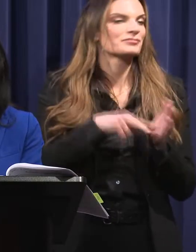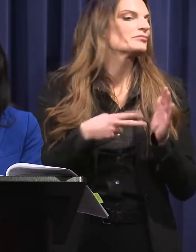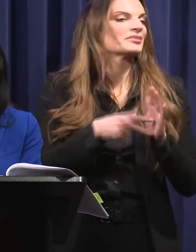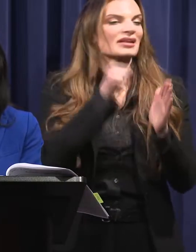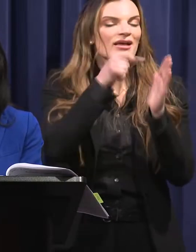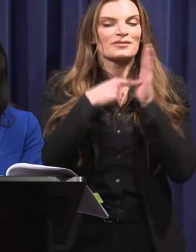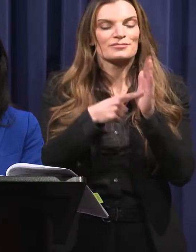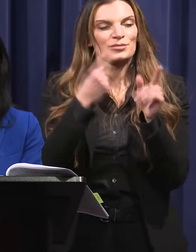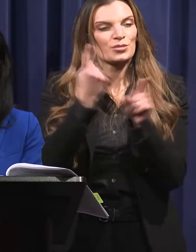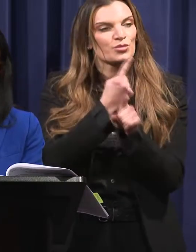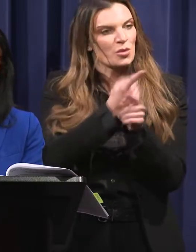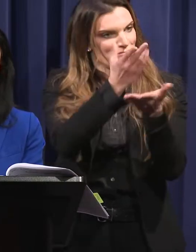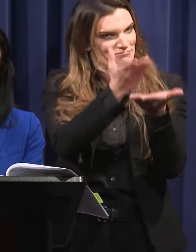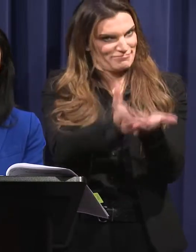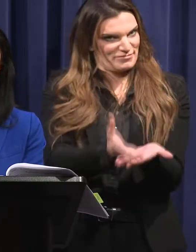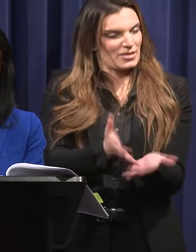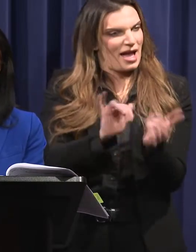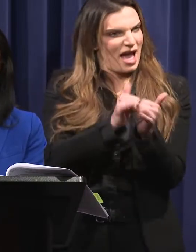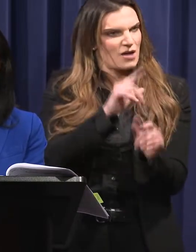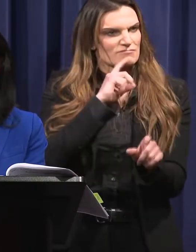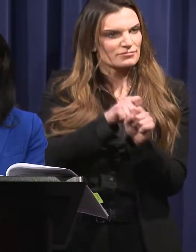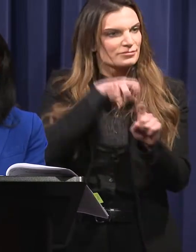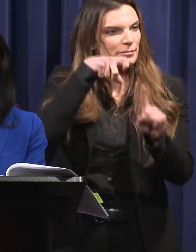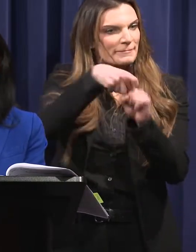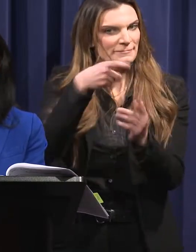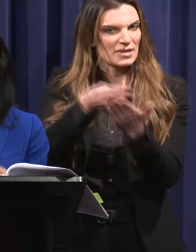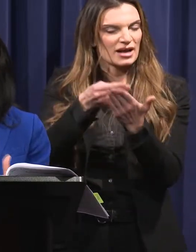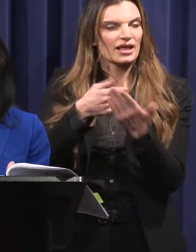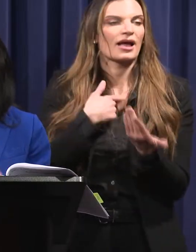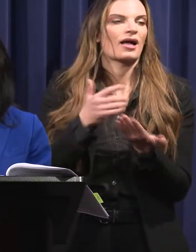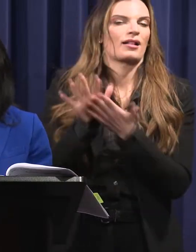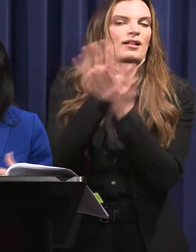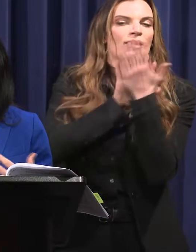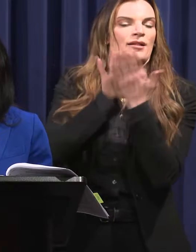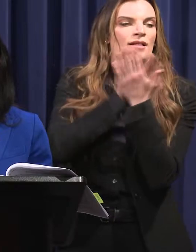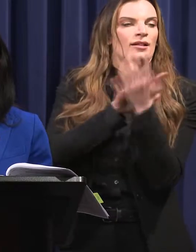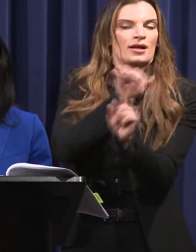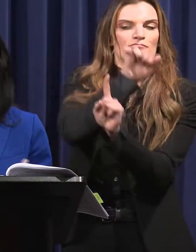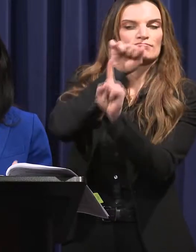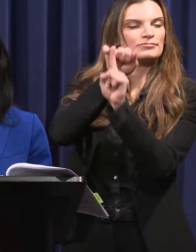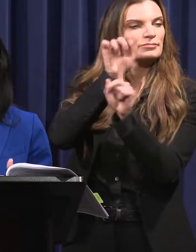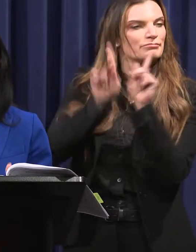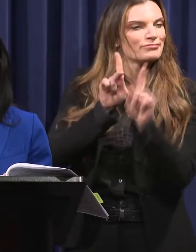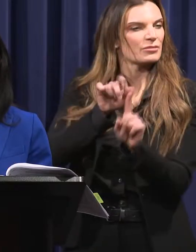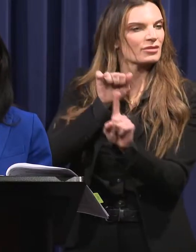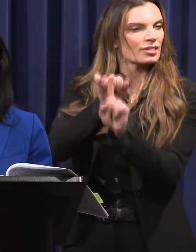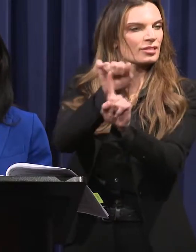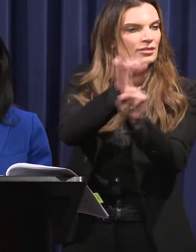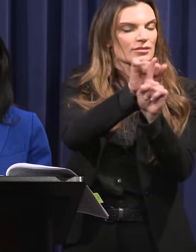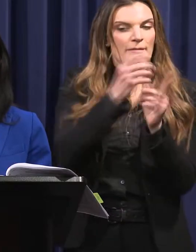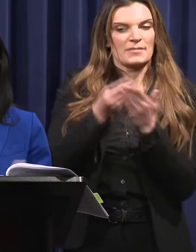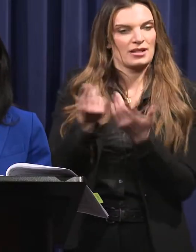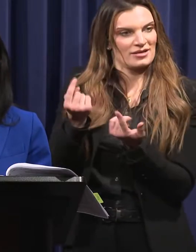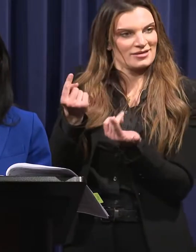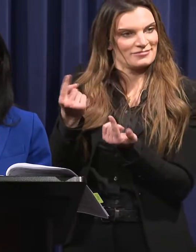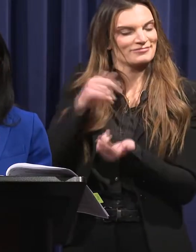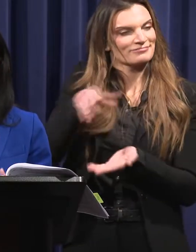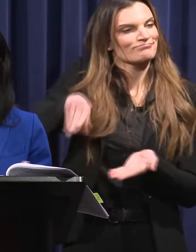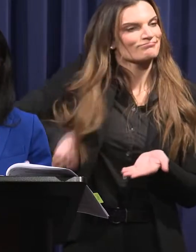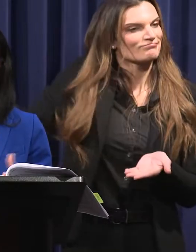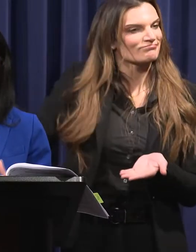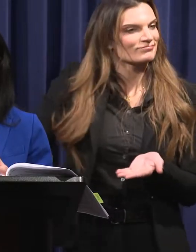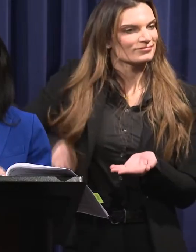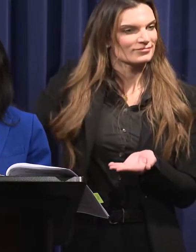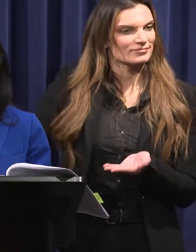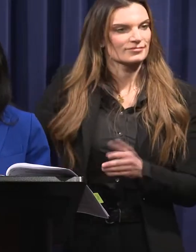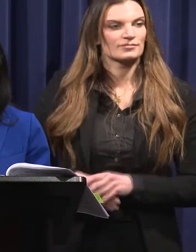to wrongfully obtain that which is not yours. But the methods and the scheme alleged today are far from simple